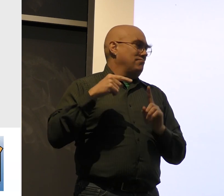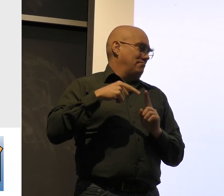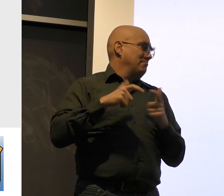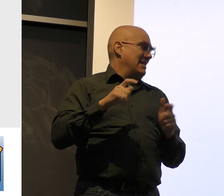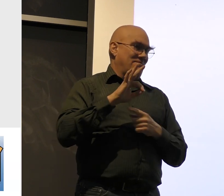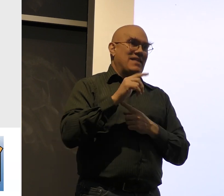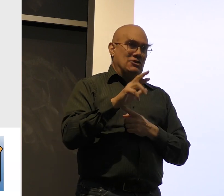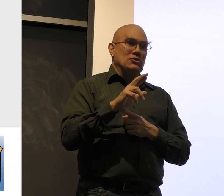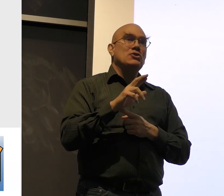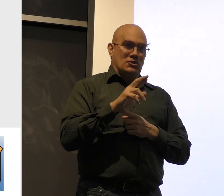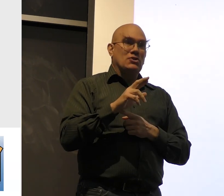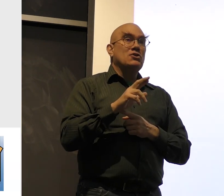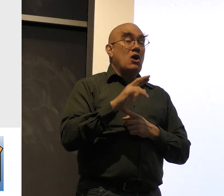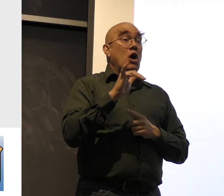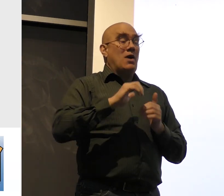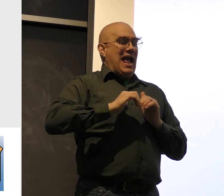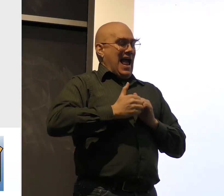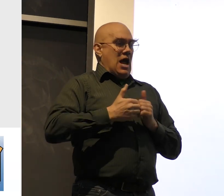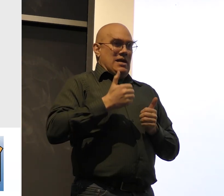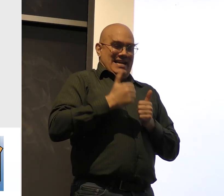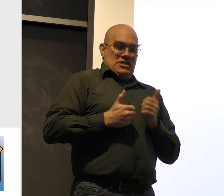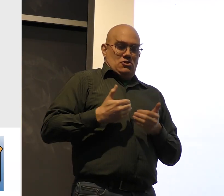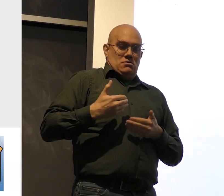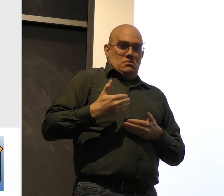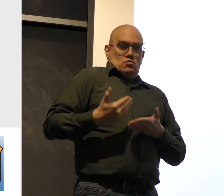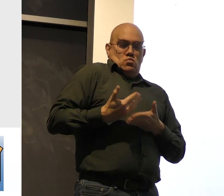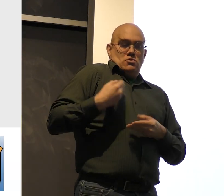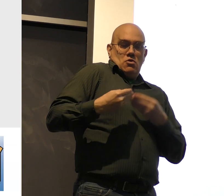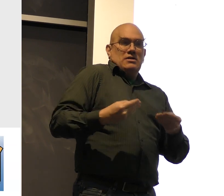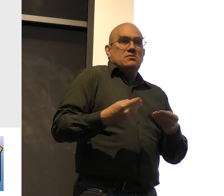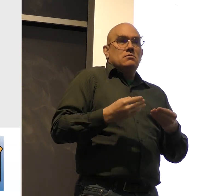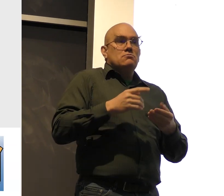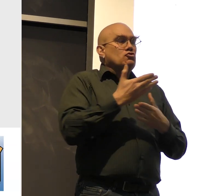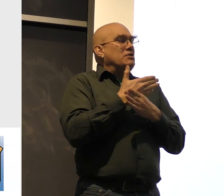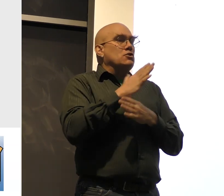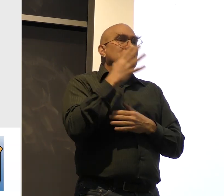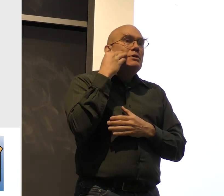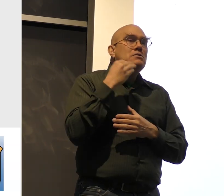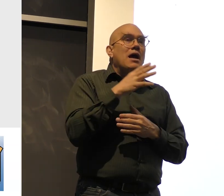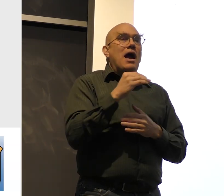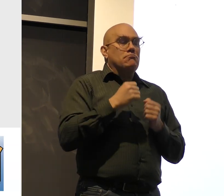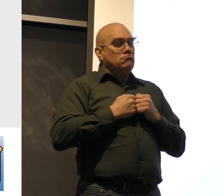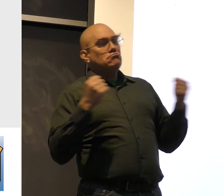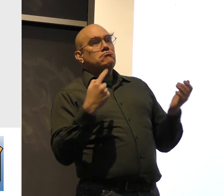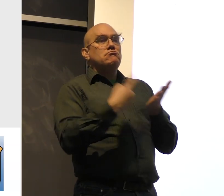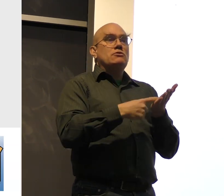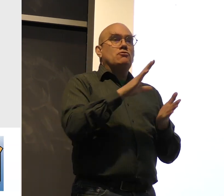that has a lot to do with the internet. It's a big factor. And also, how each new generation shares their experience